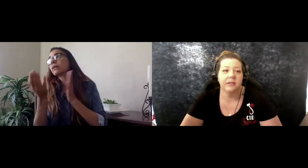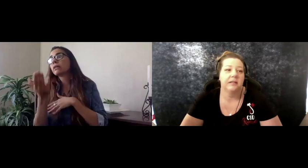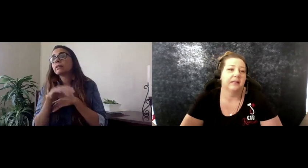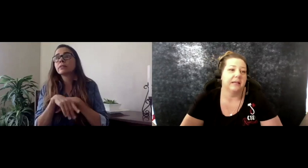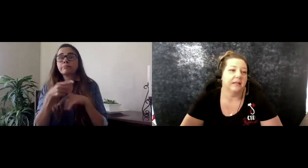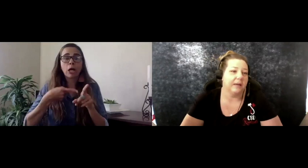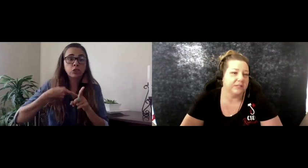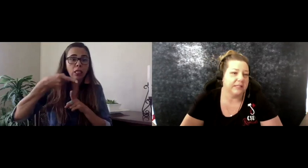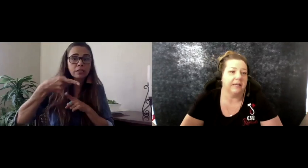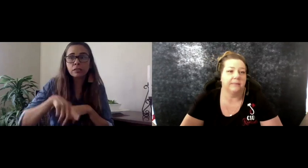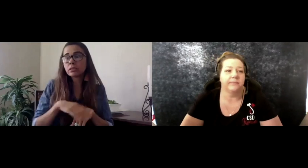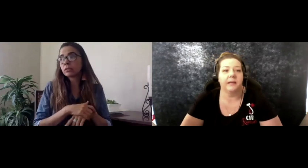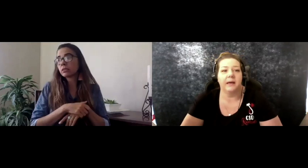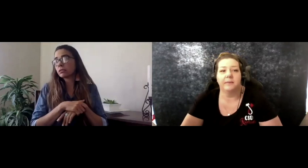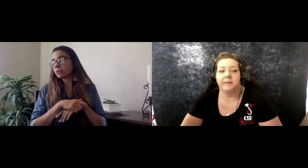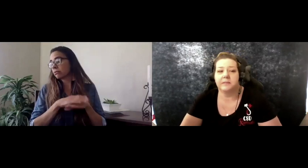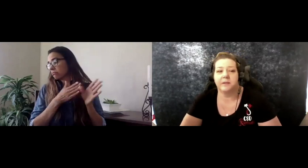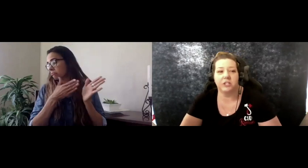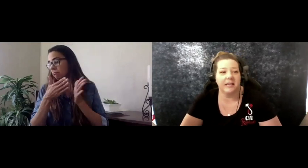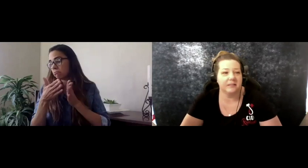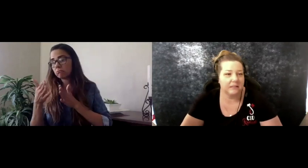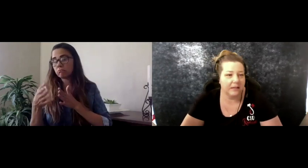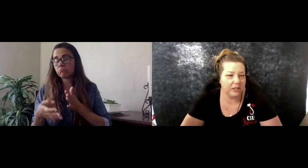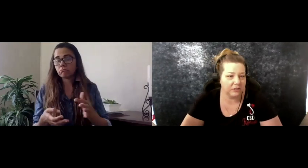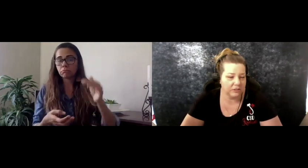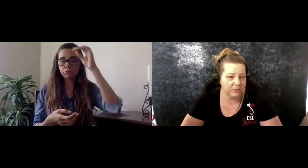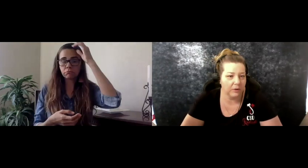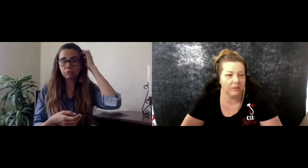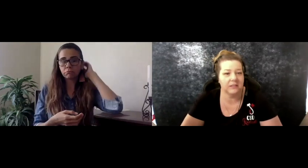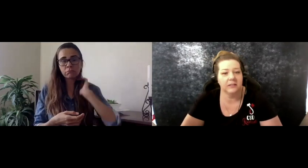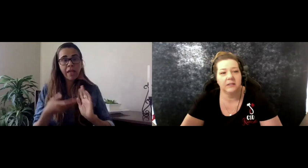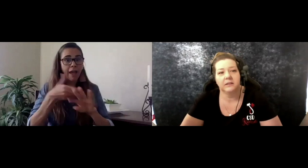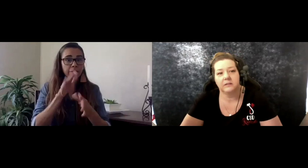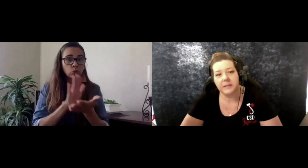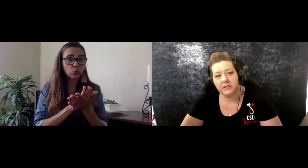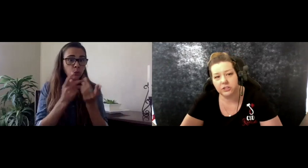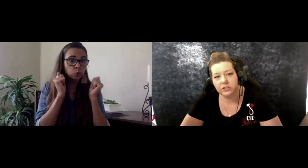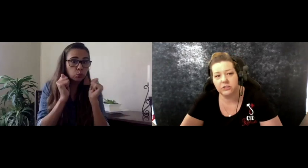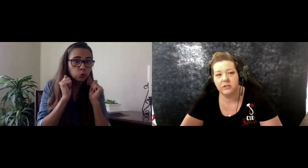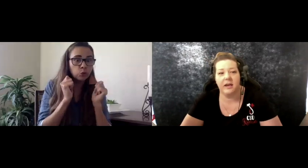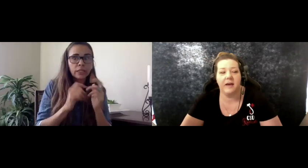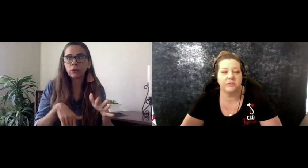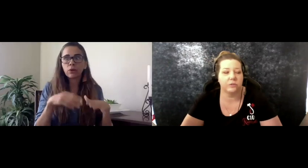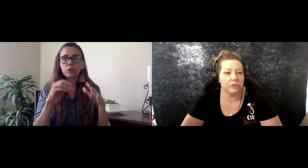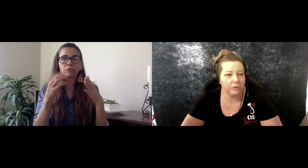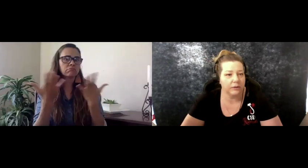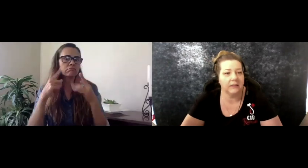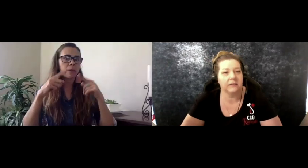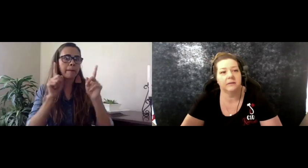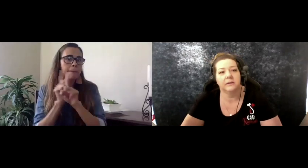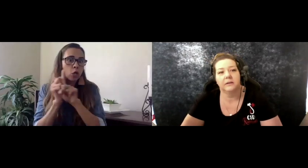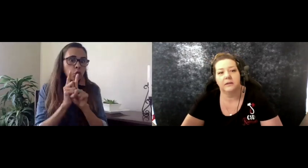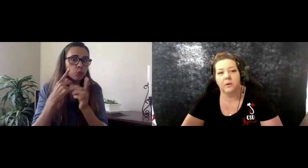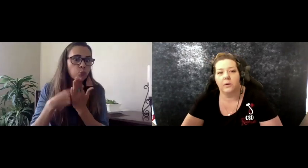example, like counseling, maybe specialized educational support, speech, after-school